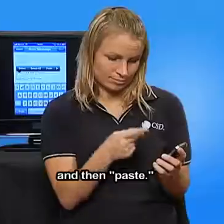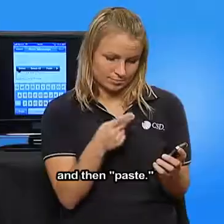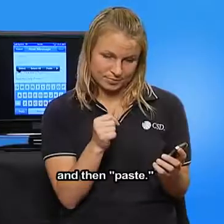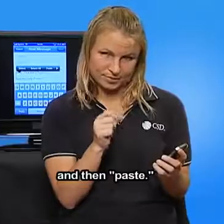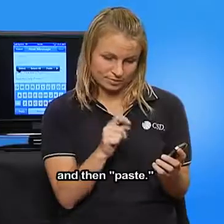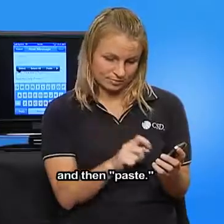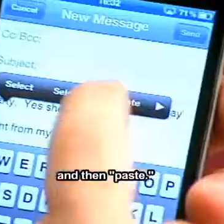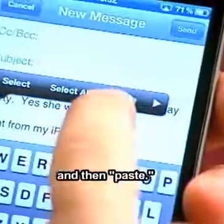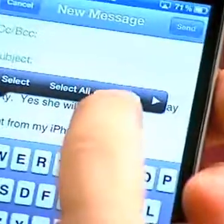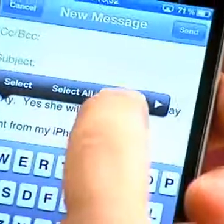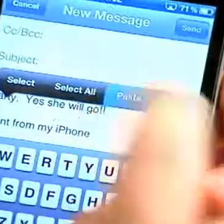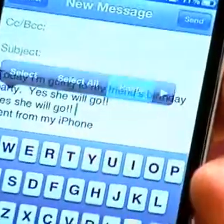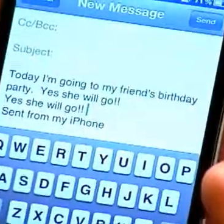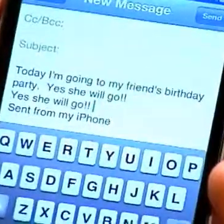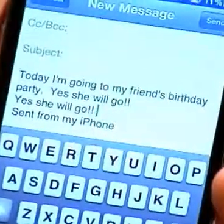And then Paste.